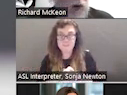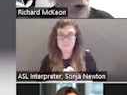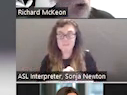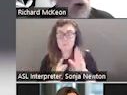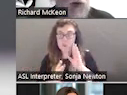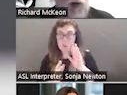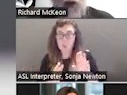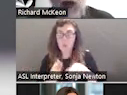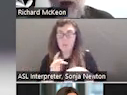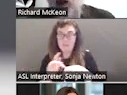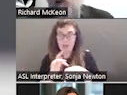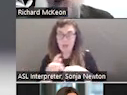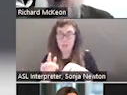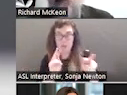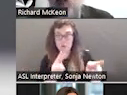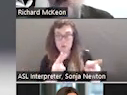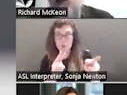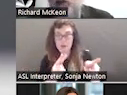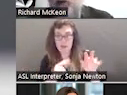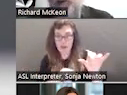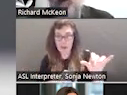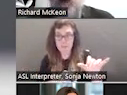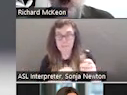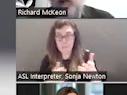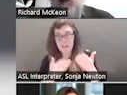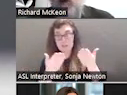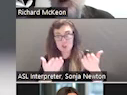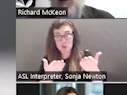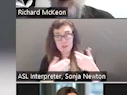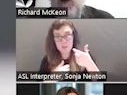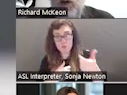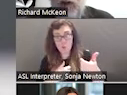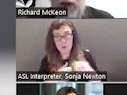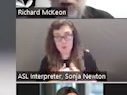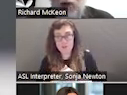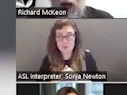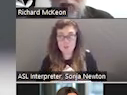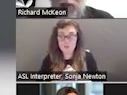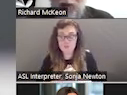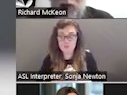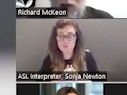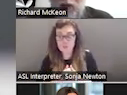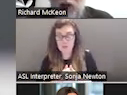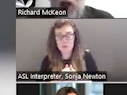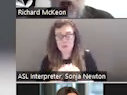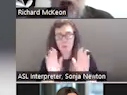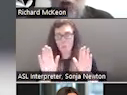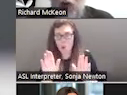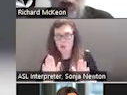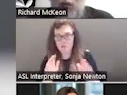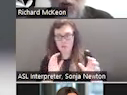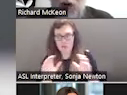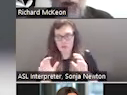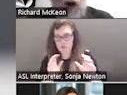for you to look at. And I would suggest that you do. I thought it was a very valuable conversation